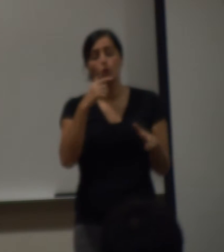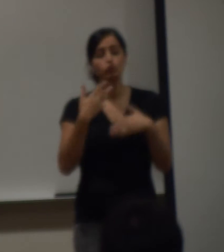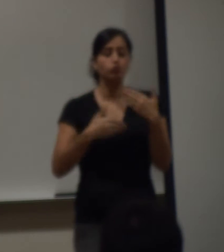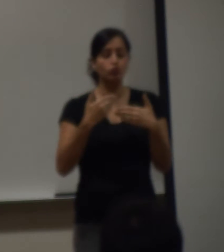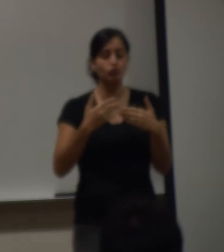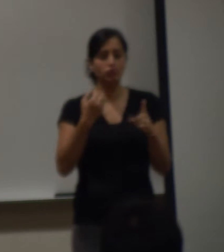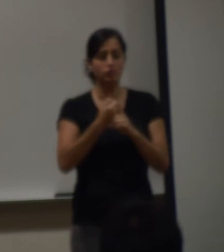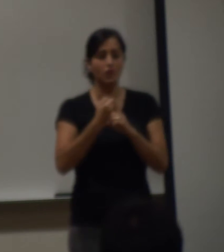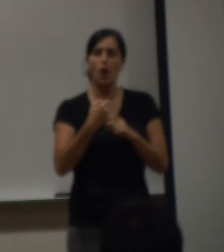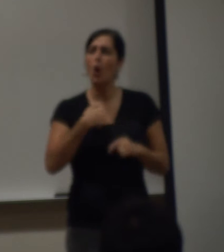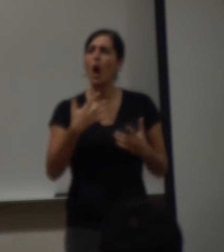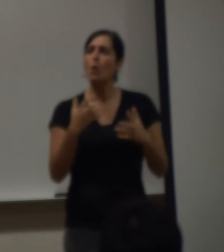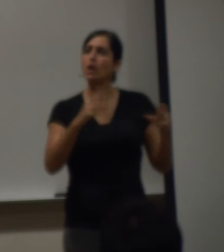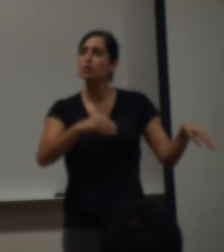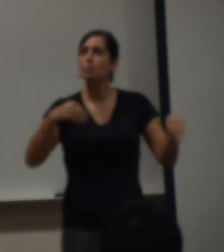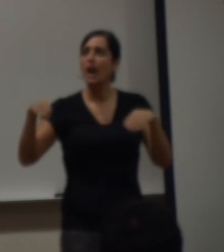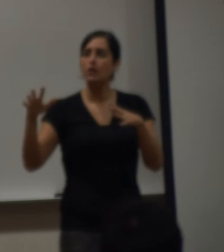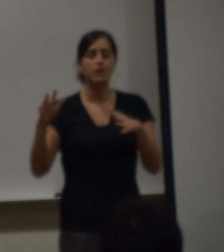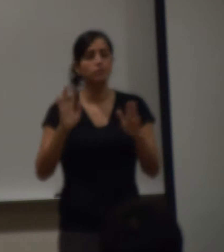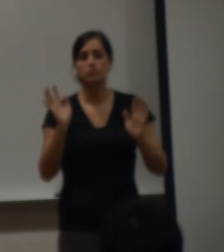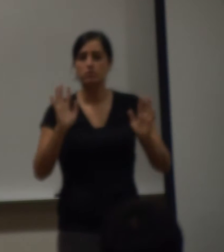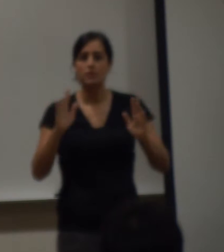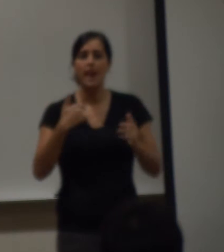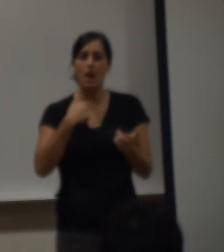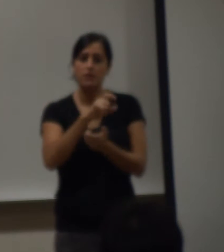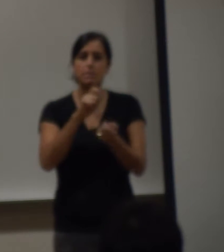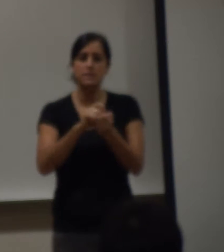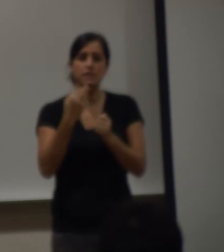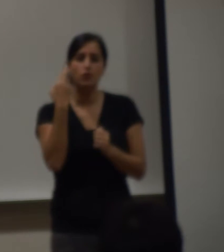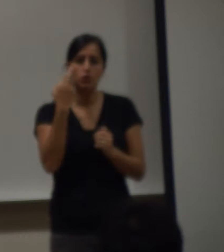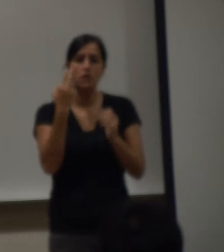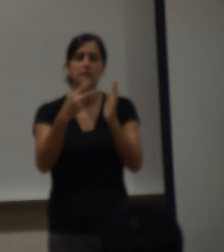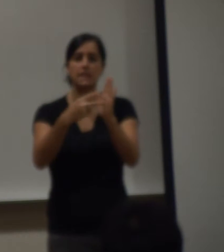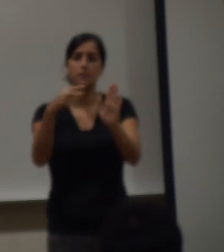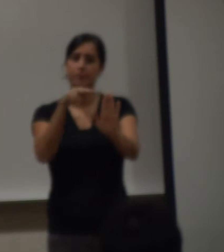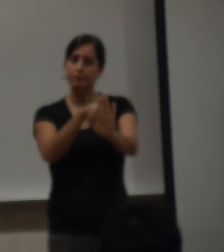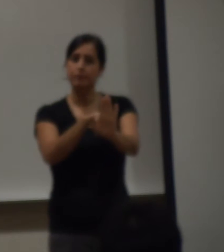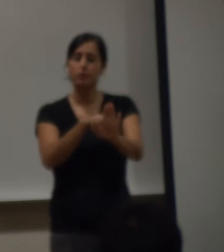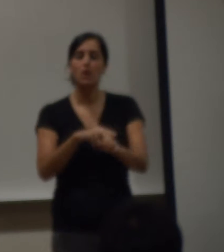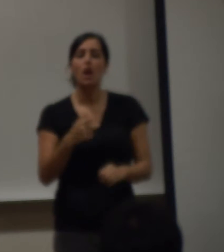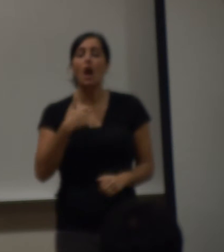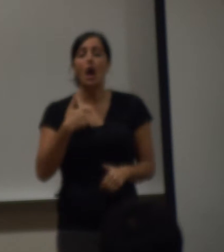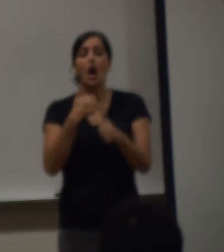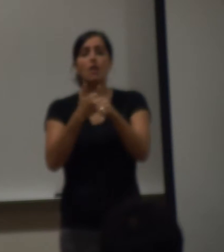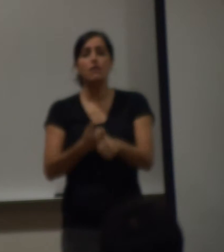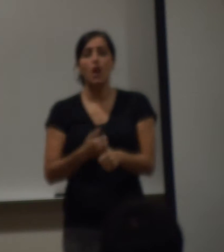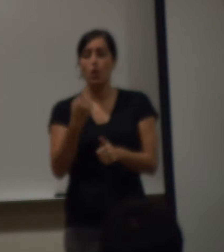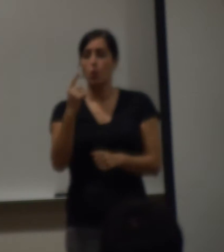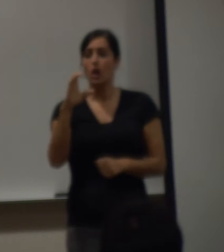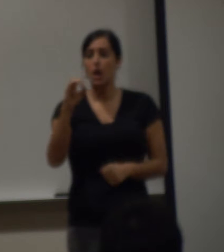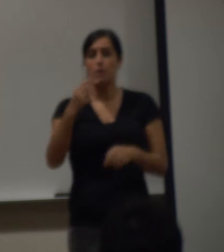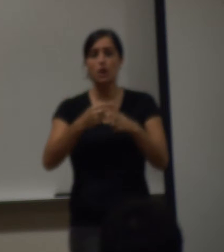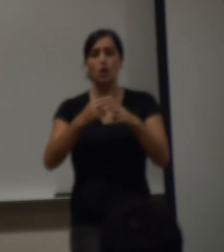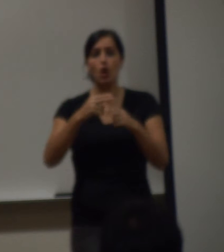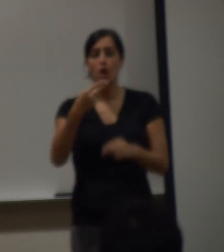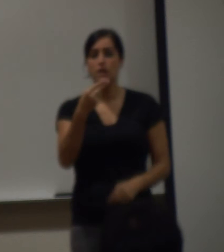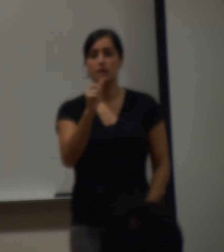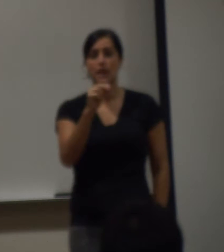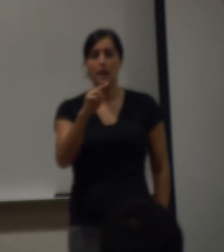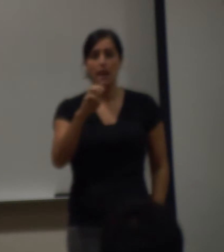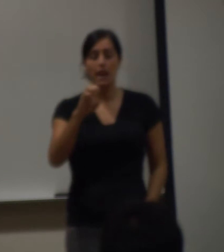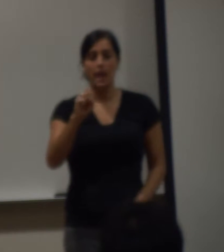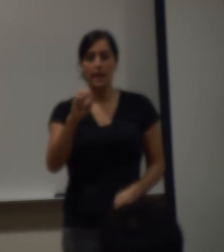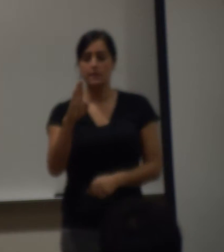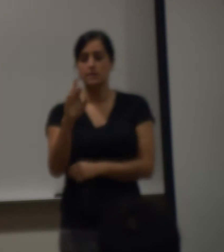What are the reasons that people migrate? I follow a company called Hanes Brands. Most of you are familiar with the company, I'm sure, that